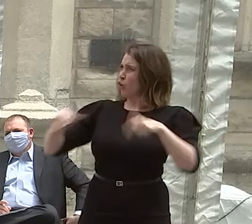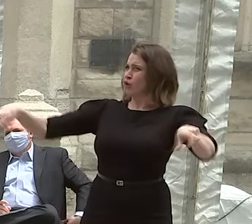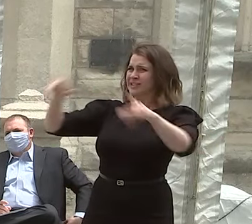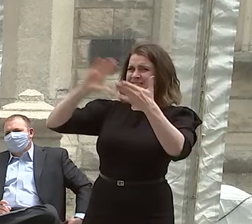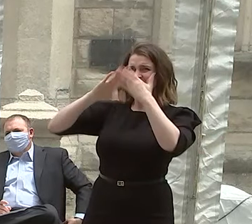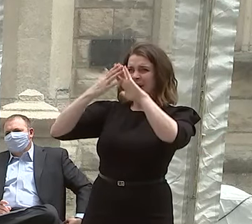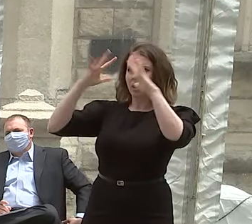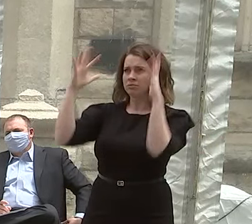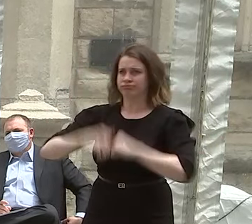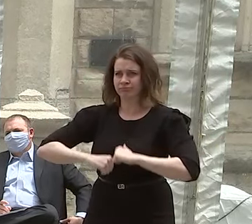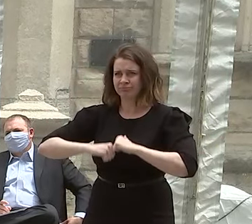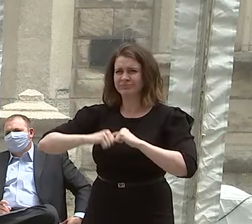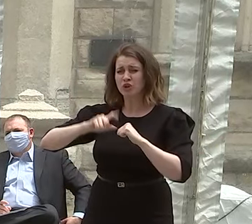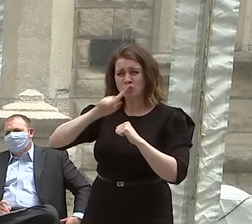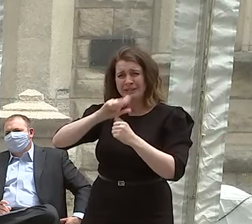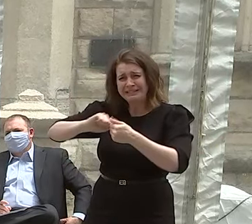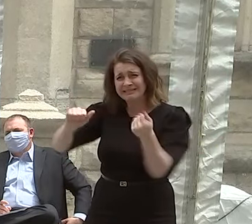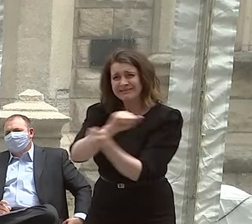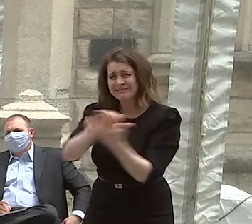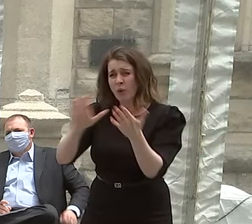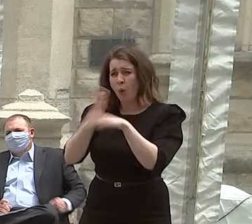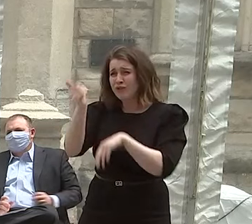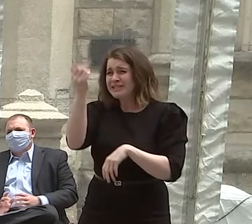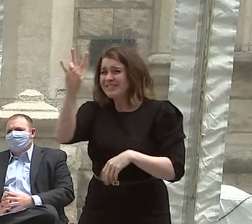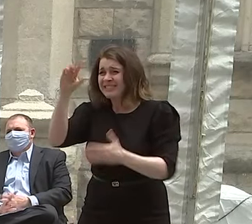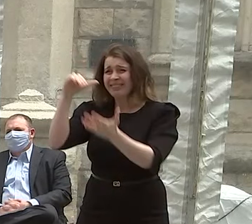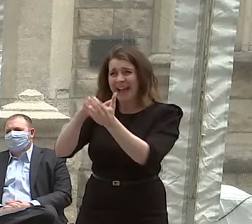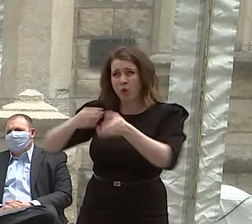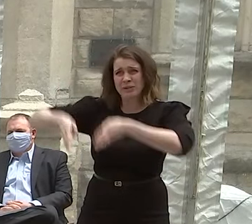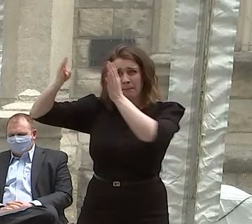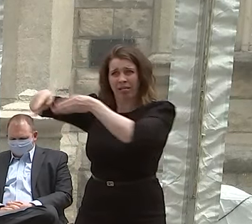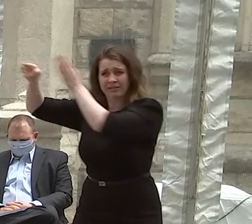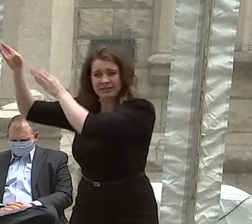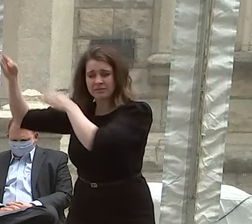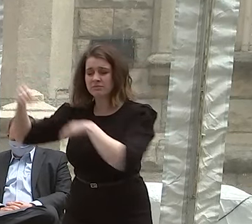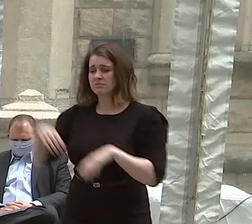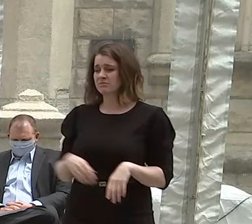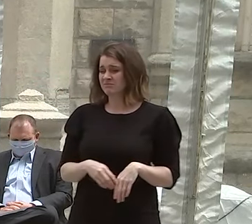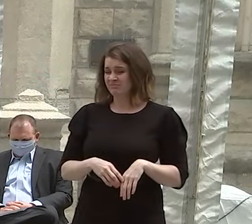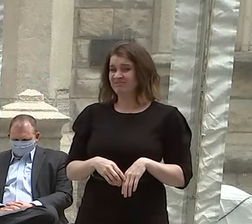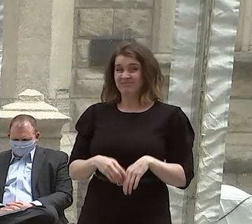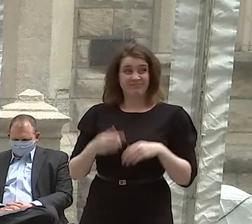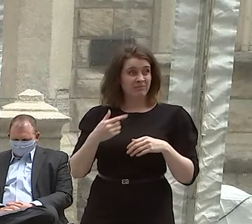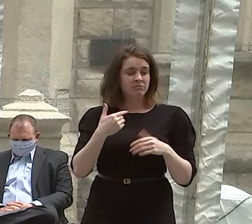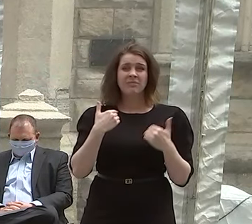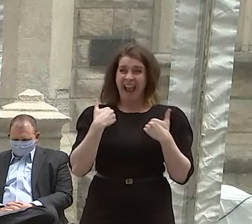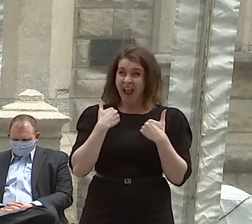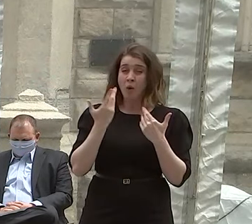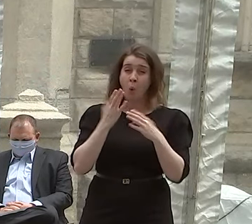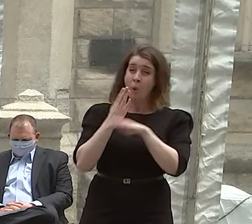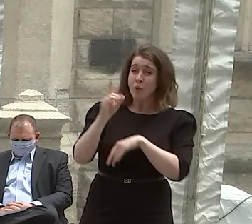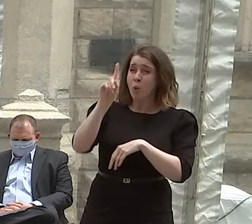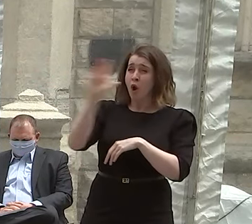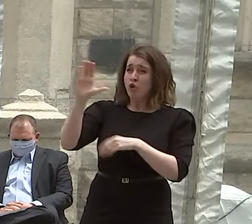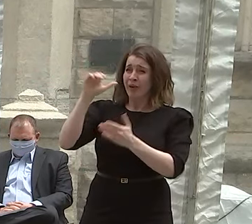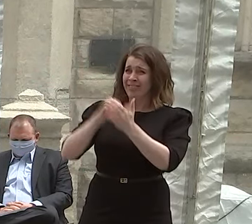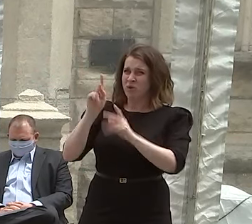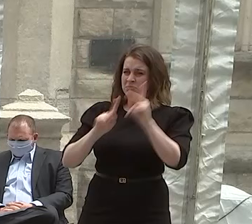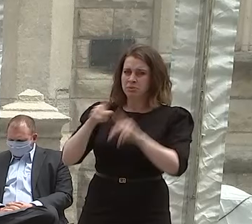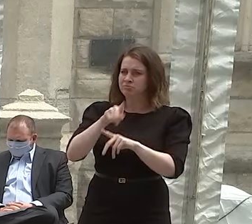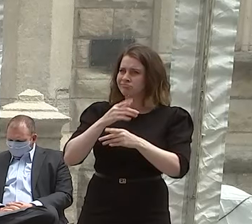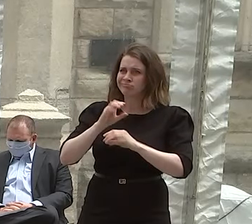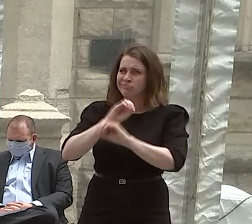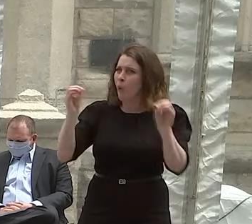ground, decimating over 17,000 buildings, leaving nearly 100,000 people